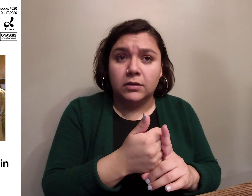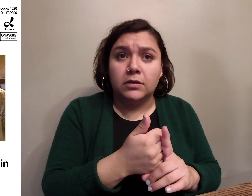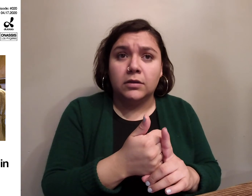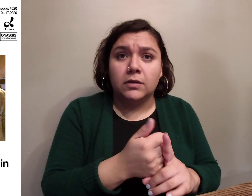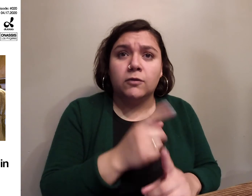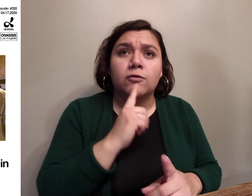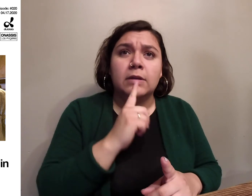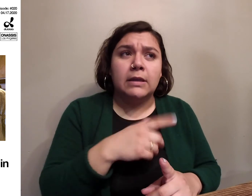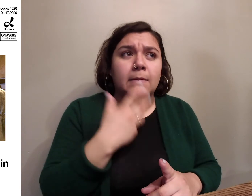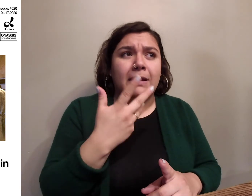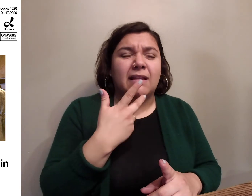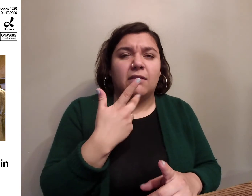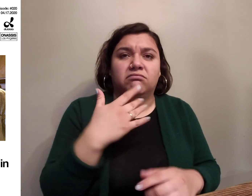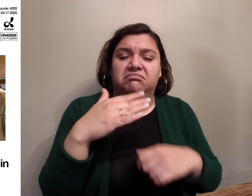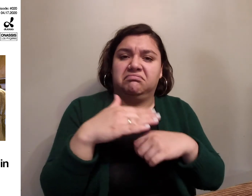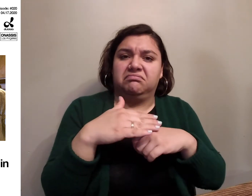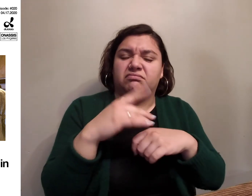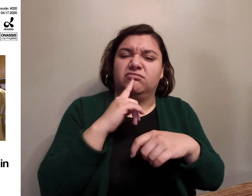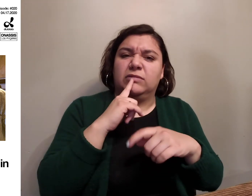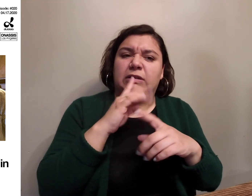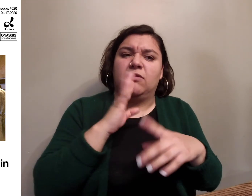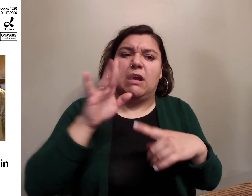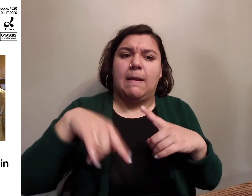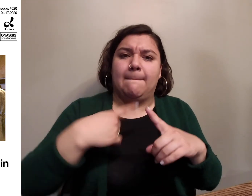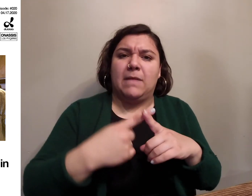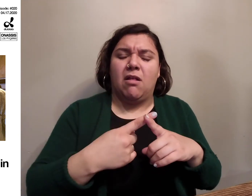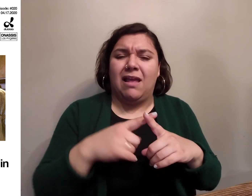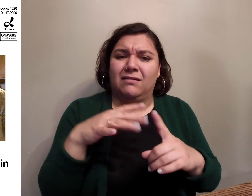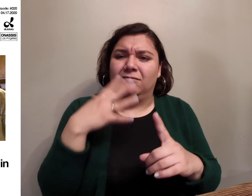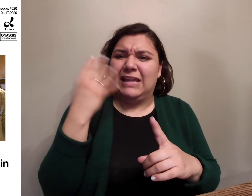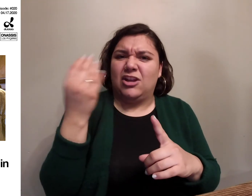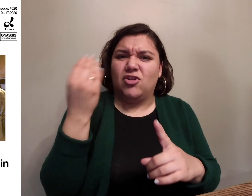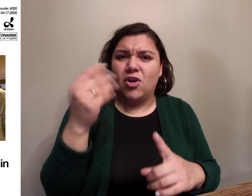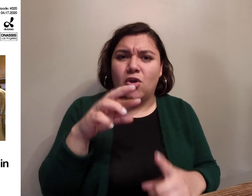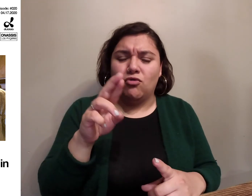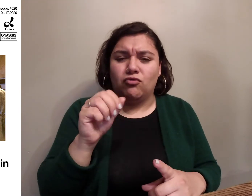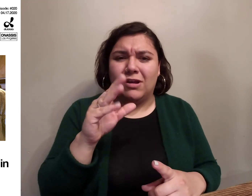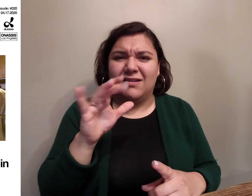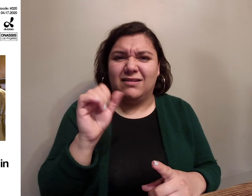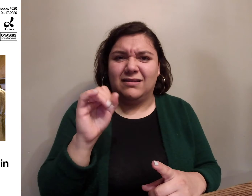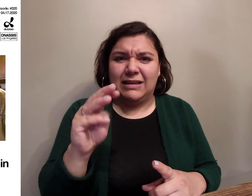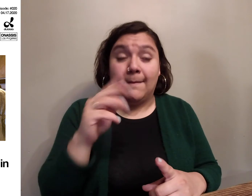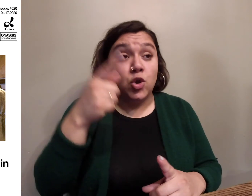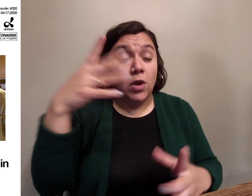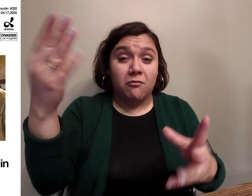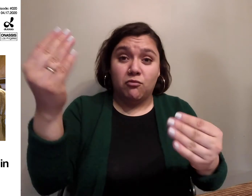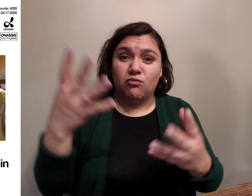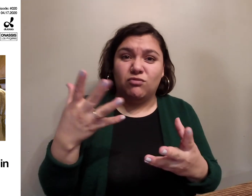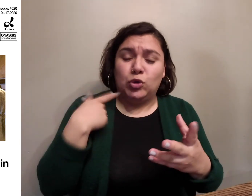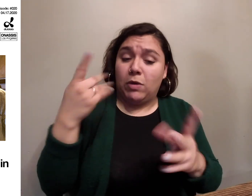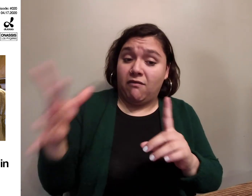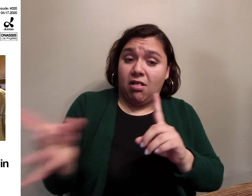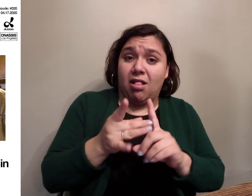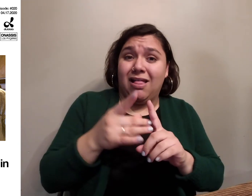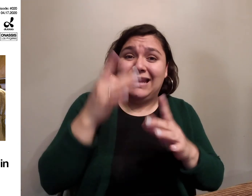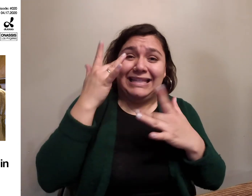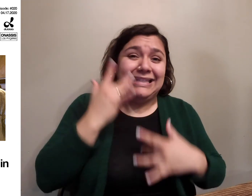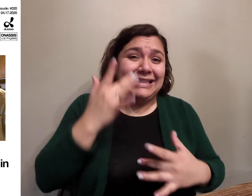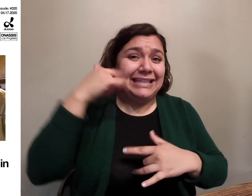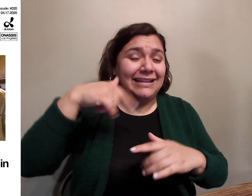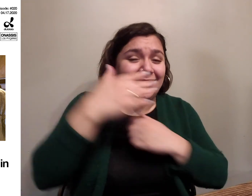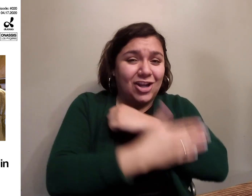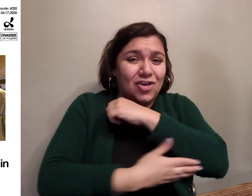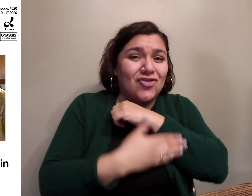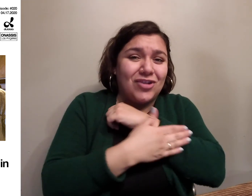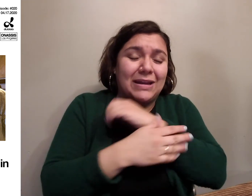kind of external racism, like, you have brought a disease into this country. Then I have students who are, let's say, Korean Americans saying, wait a